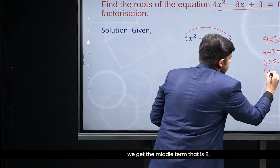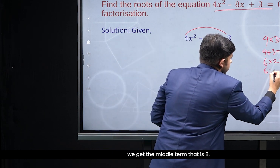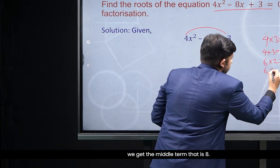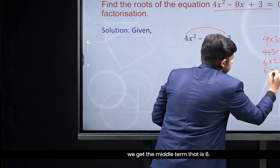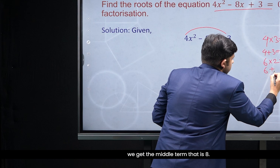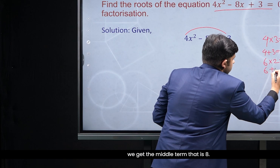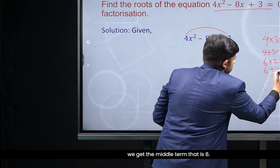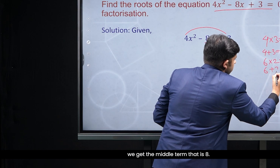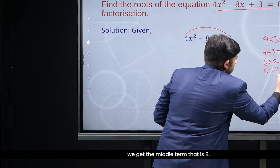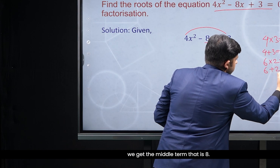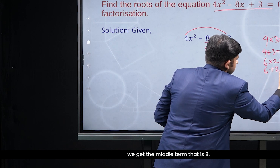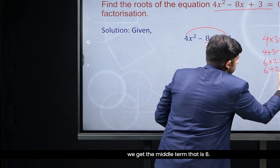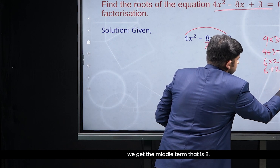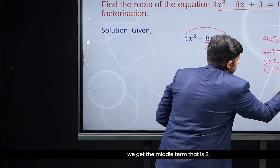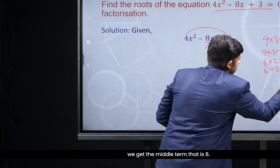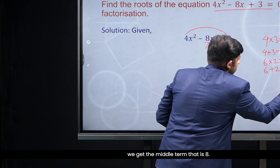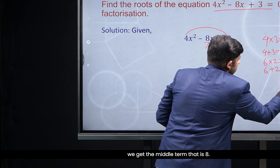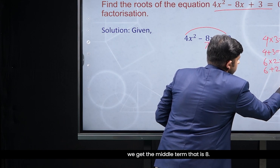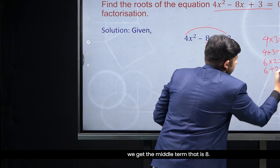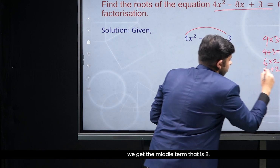middle term, that is 8.